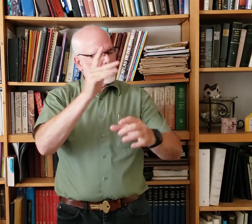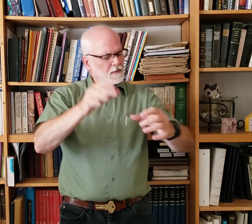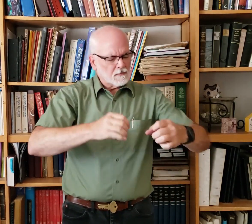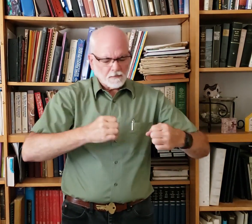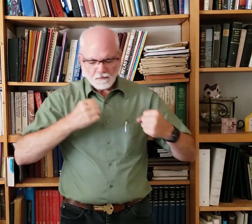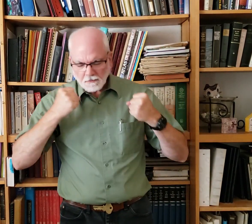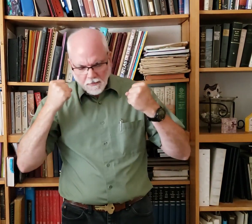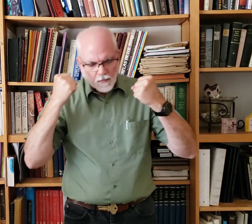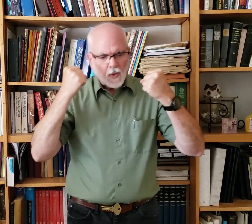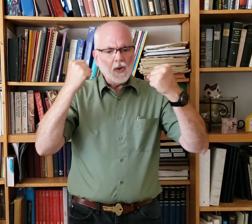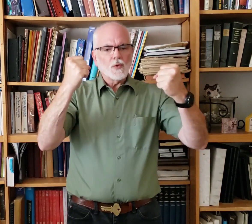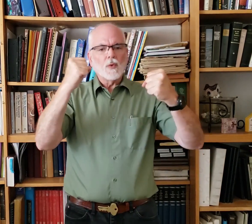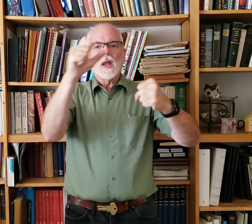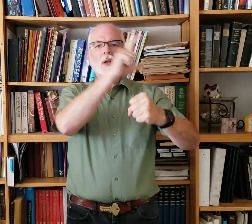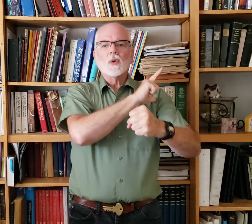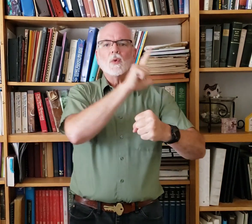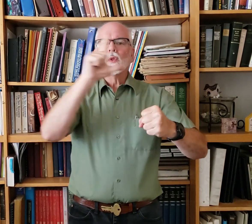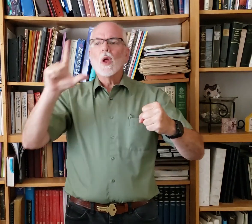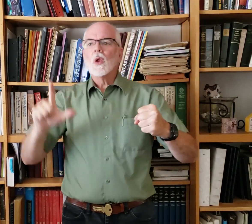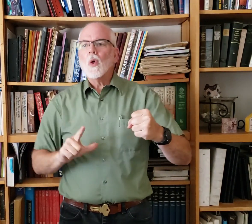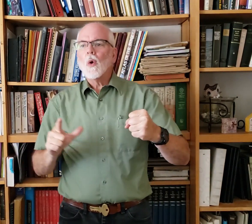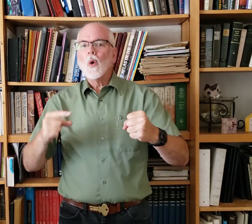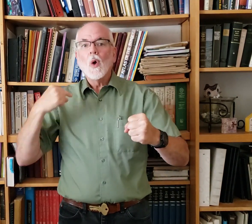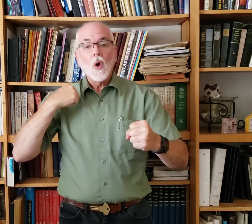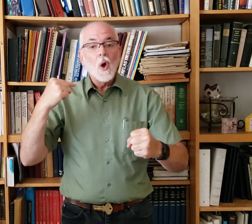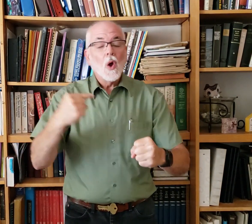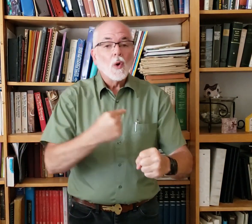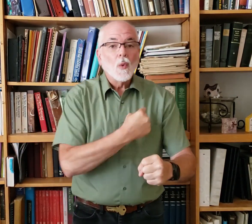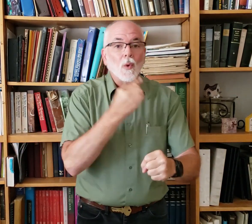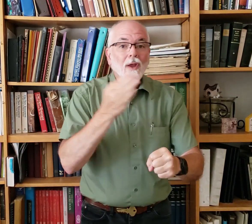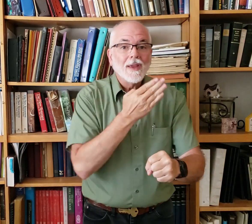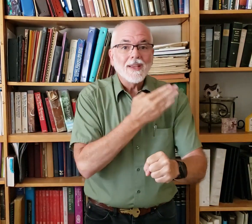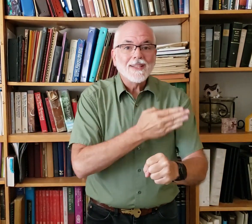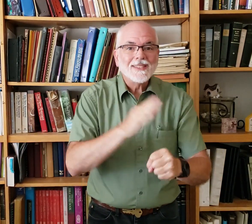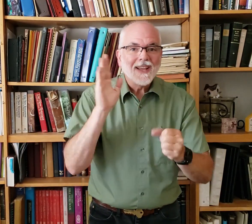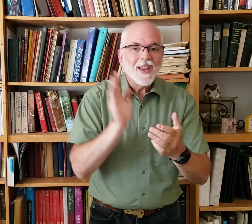honor, power and strength to the Lord. We sing